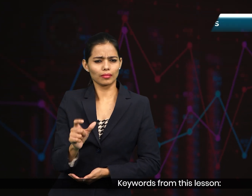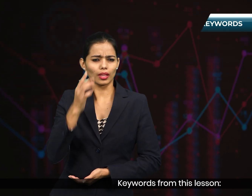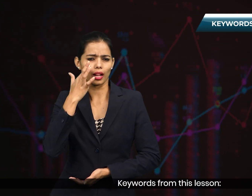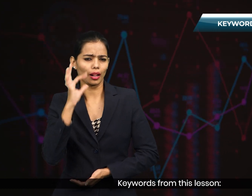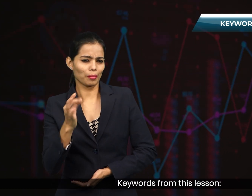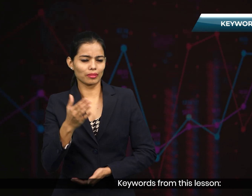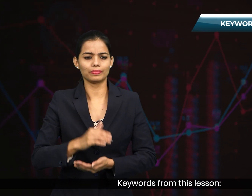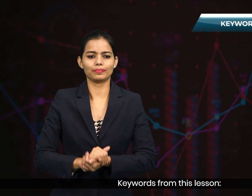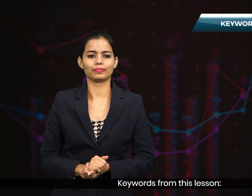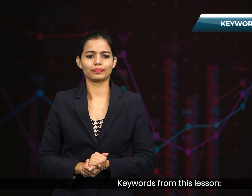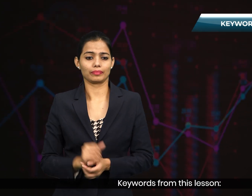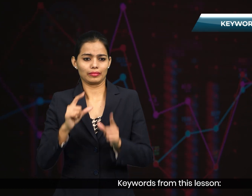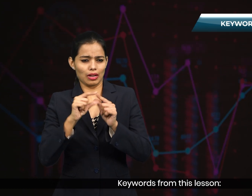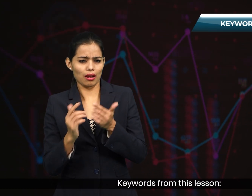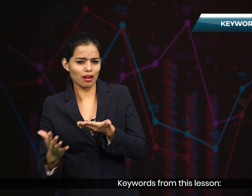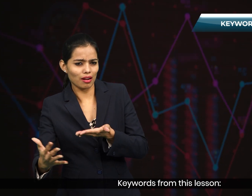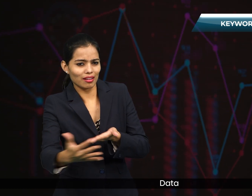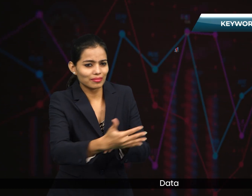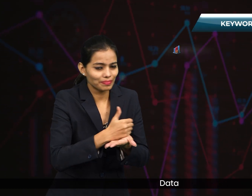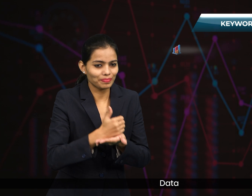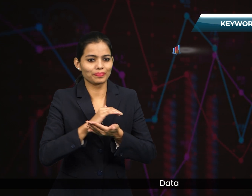Keywords from this lesson: data,